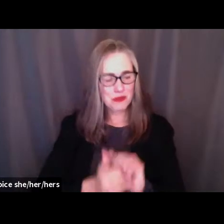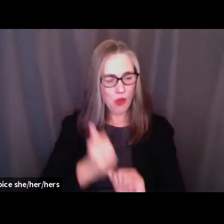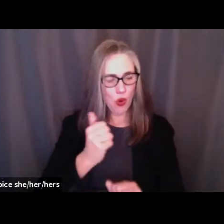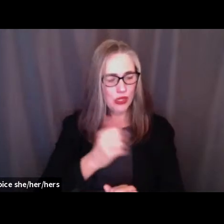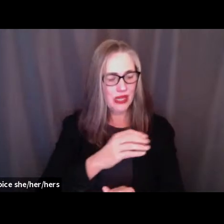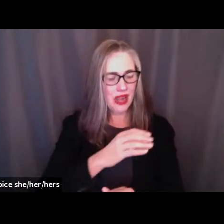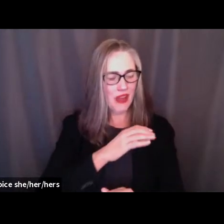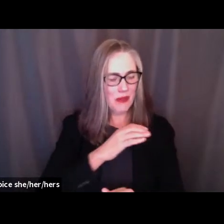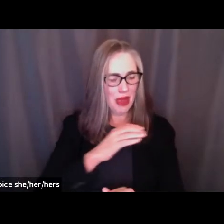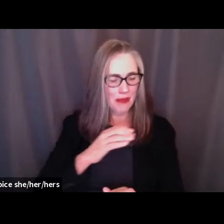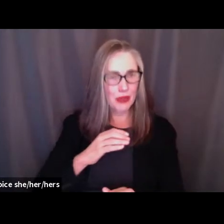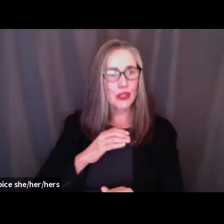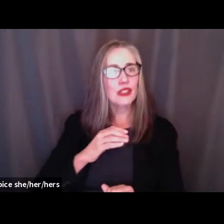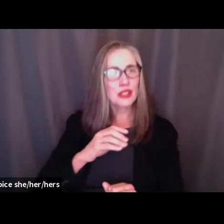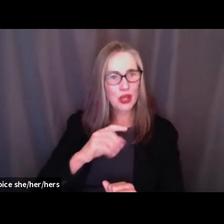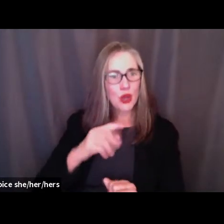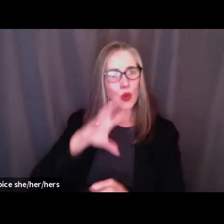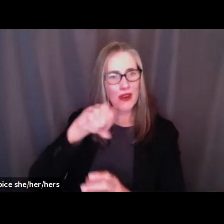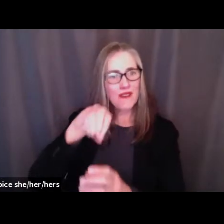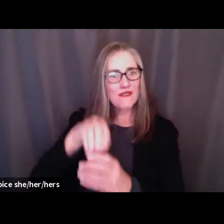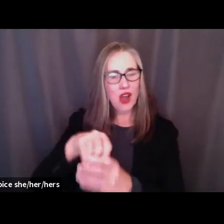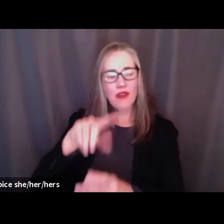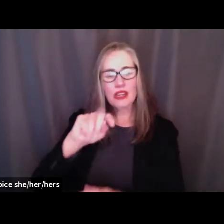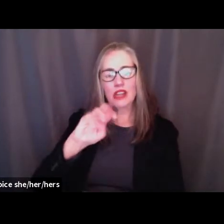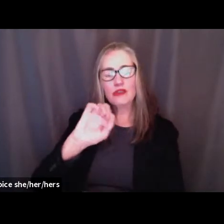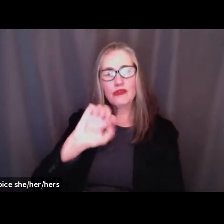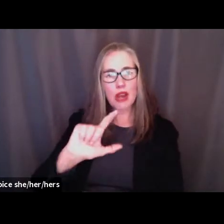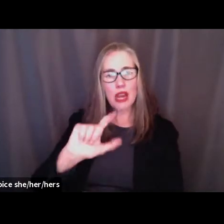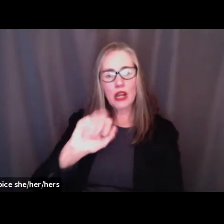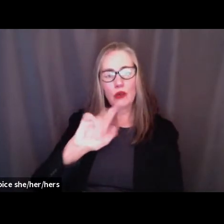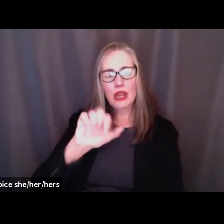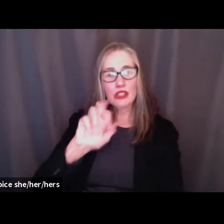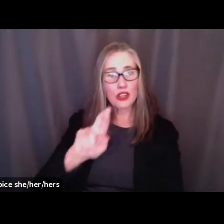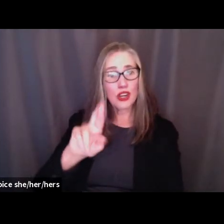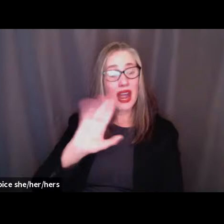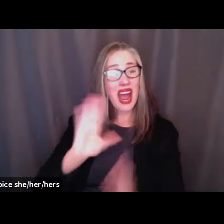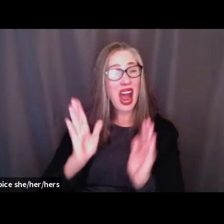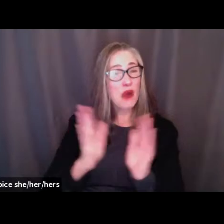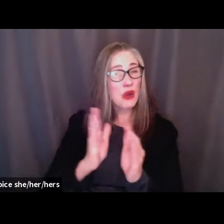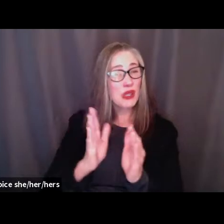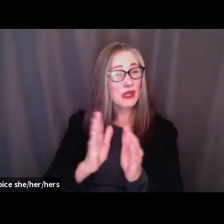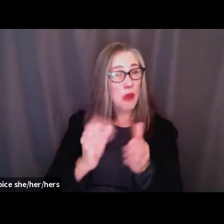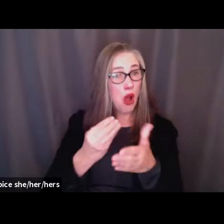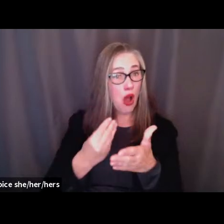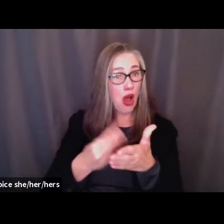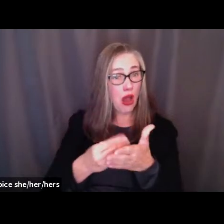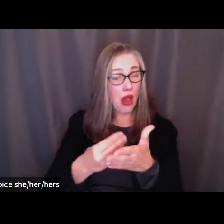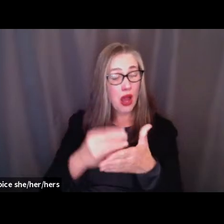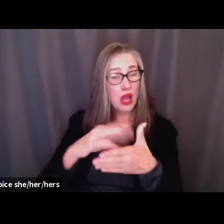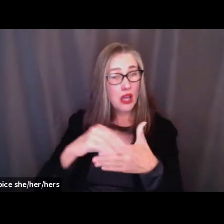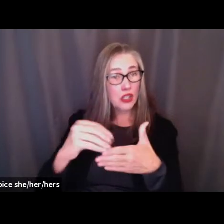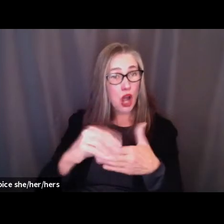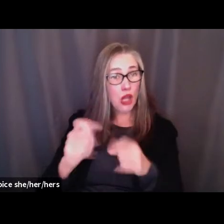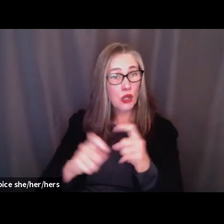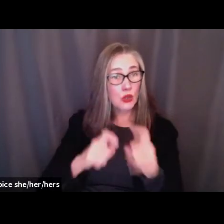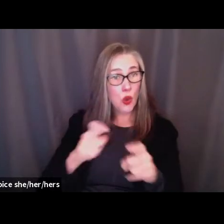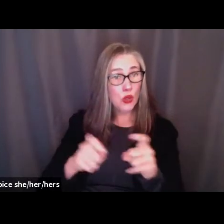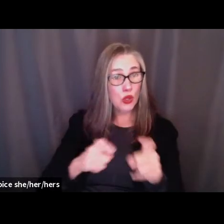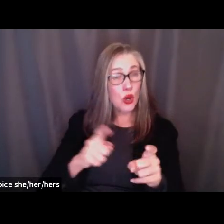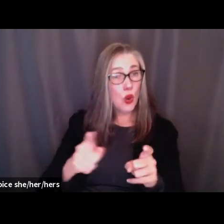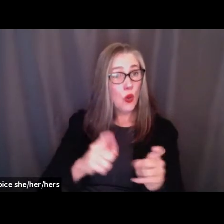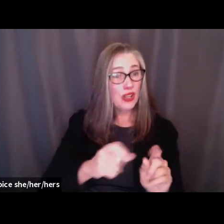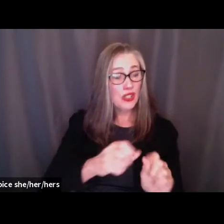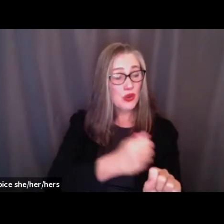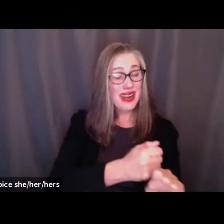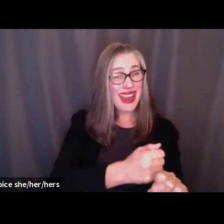We are all dedicated to expanding our small dollar donor network, but it simply is not enough. To meet